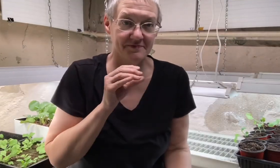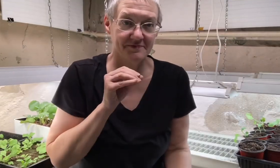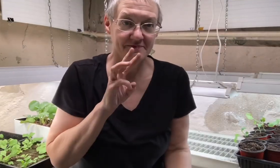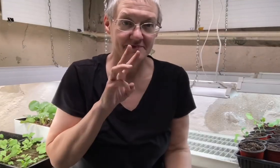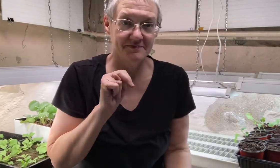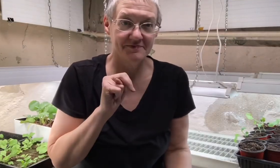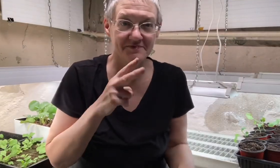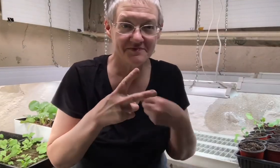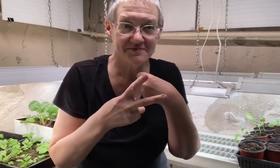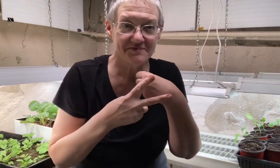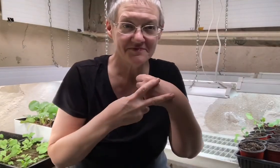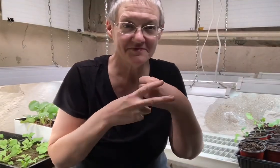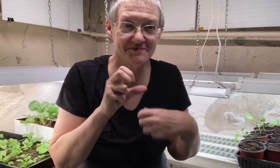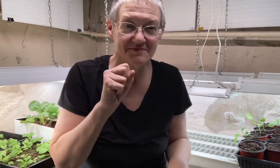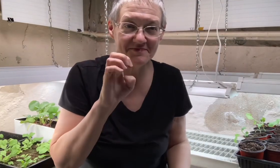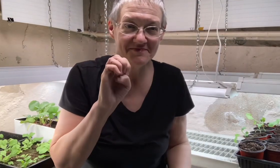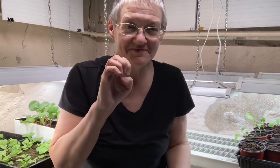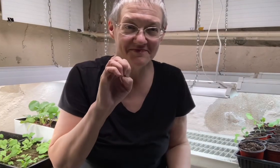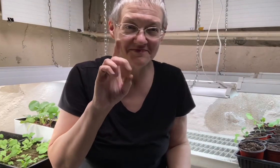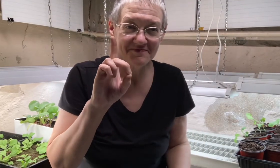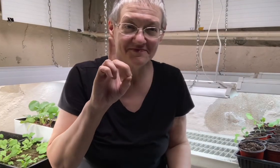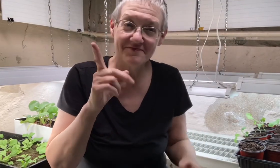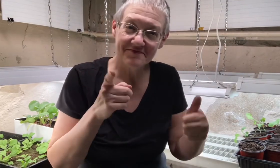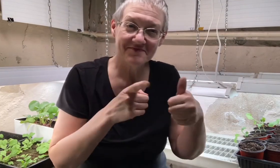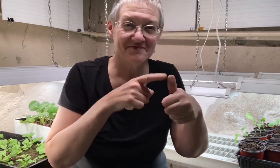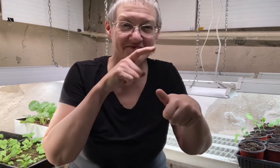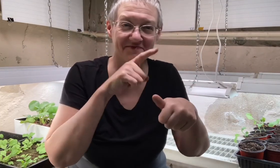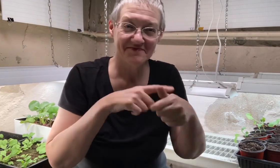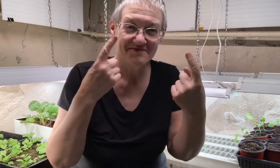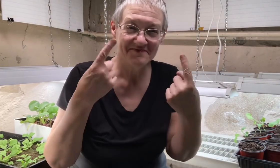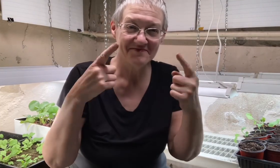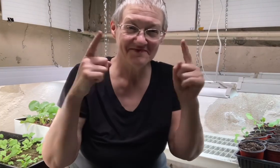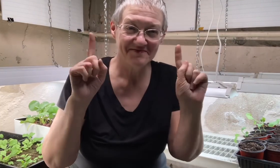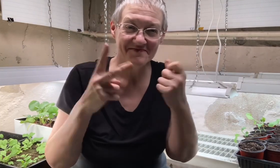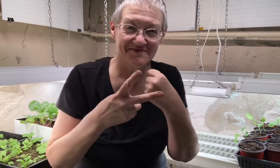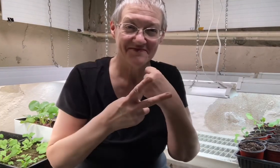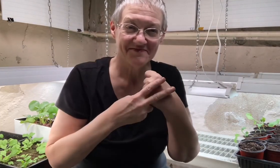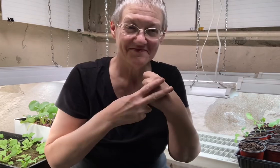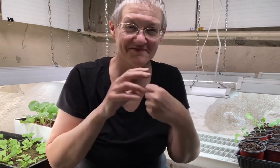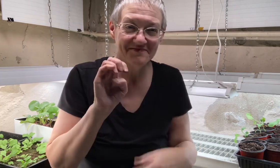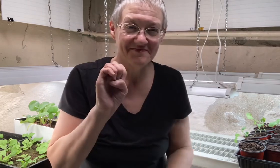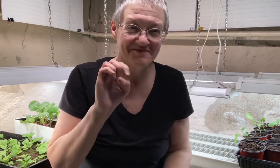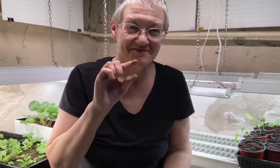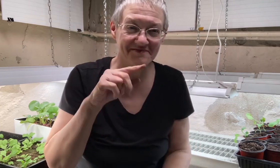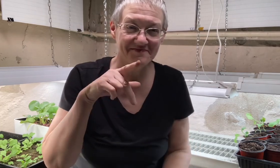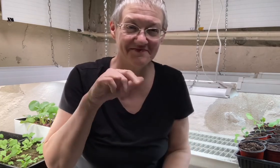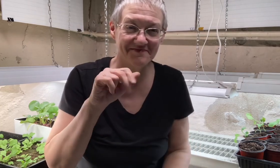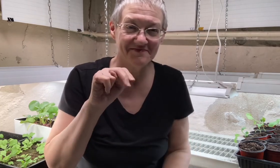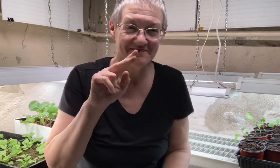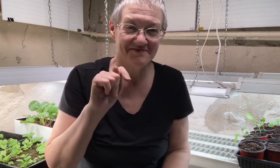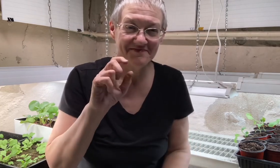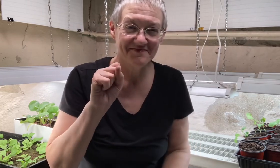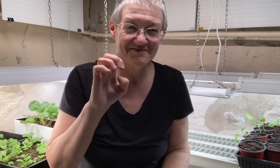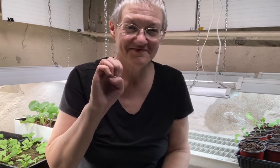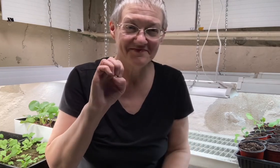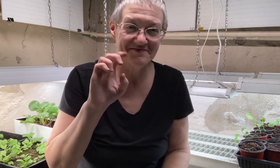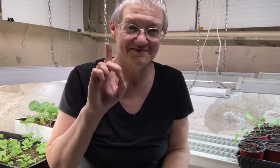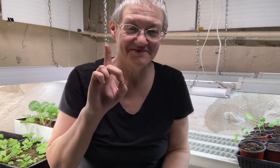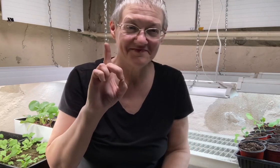Now, these 10 are from my own saved seeds, and I'm excited because this is the first time I have successfully saved